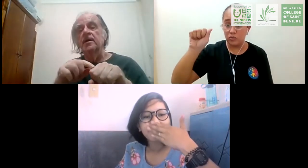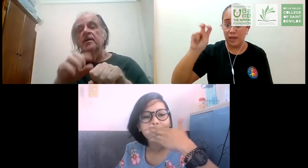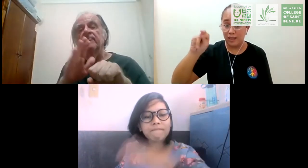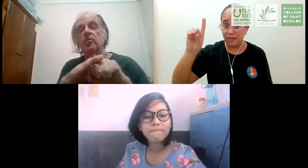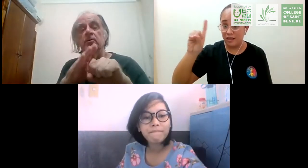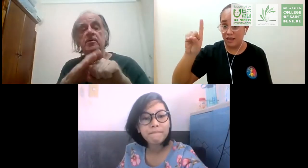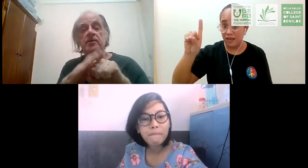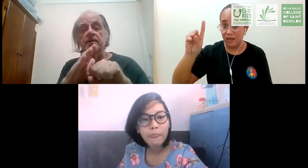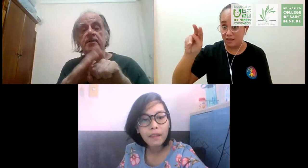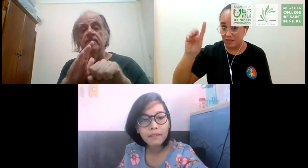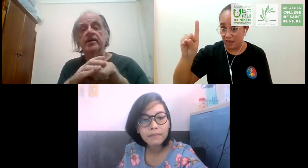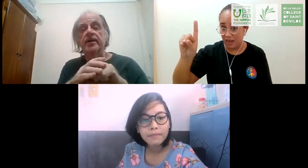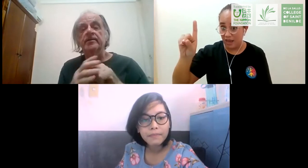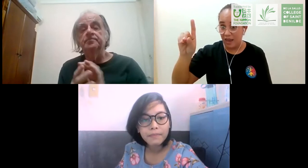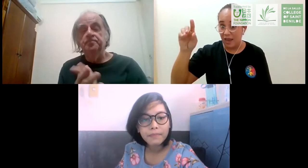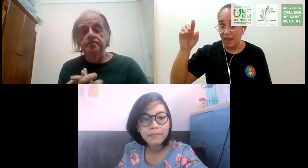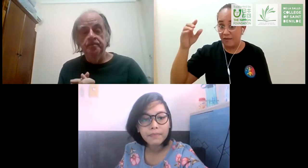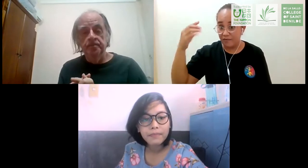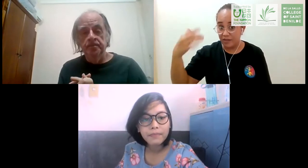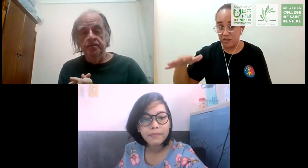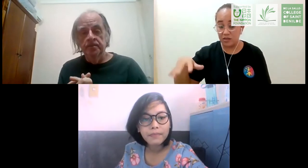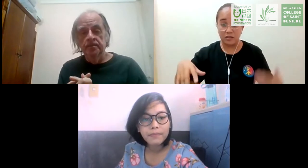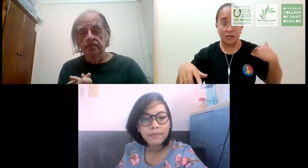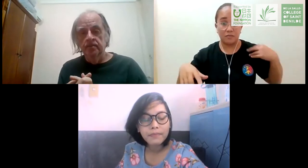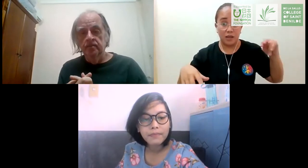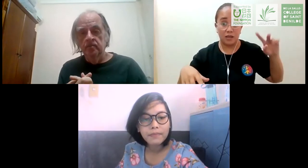hand, focus on non-dominant hand.